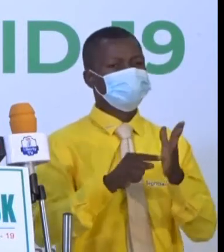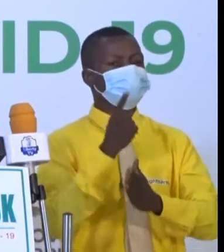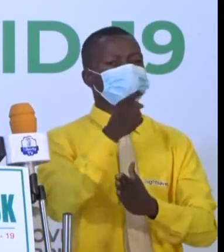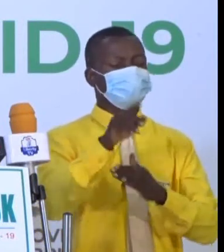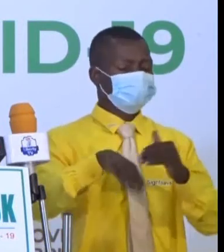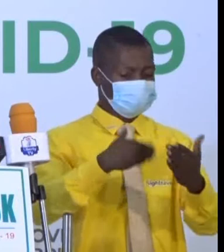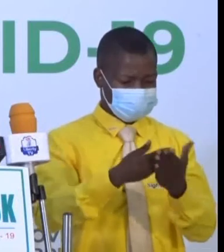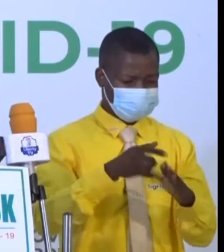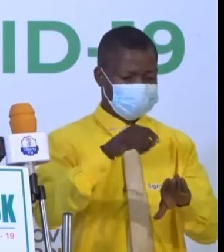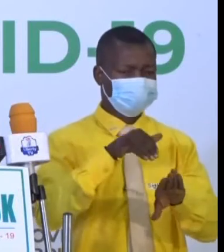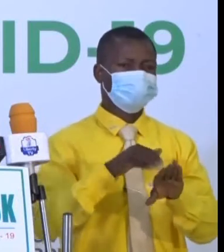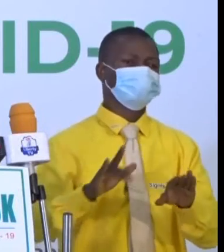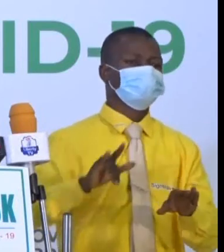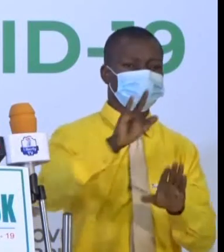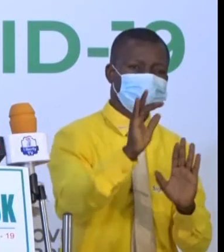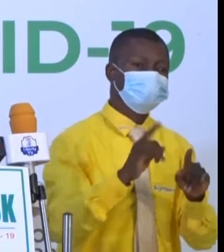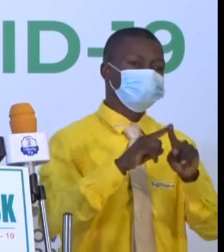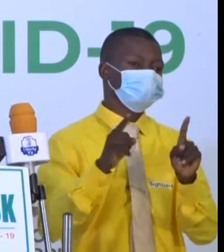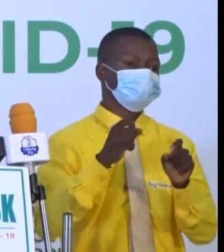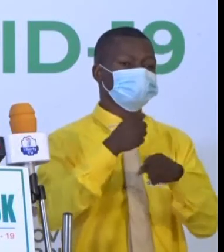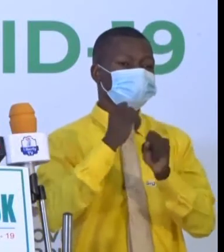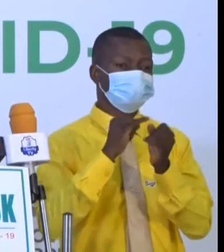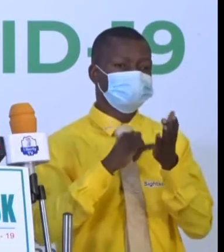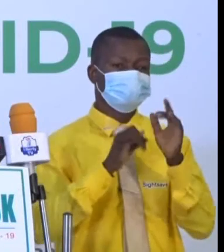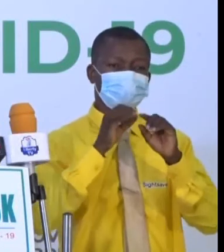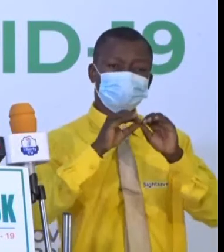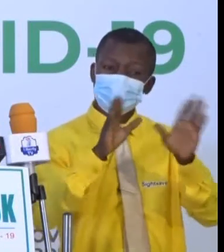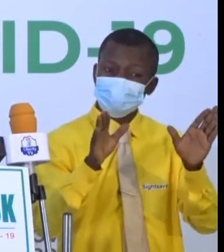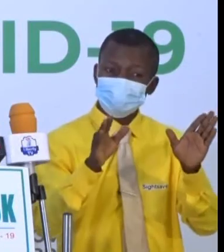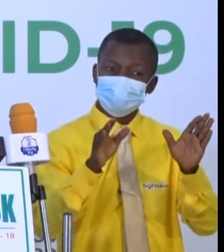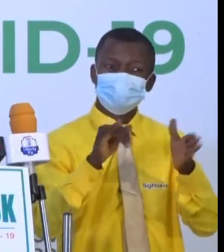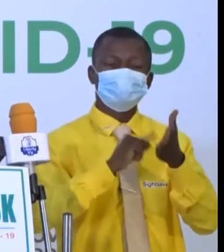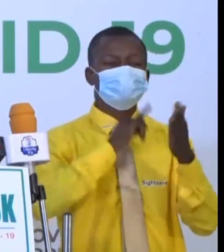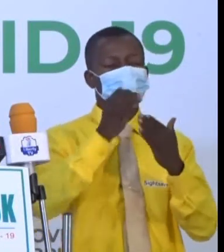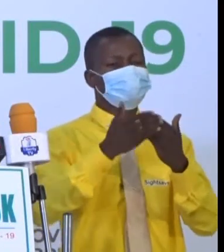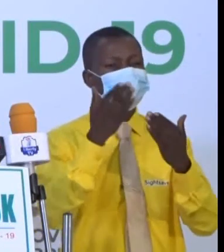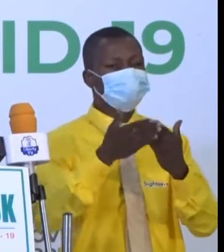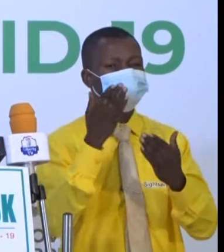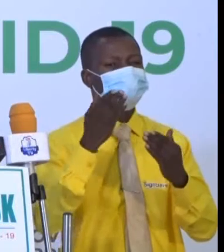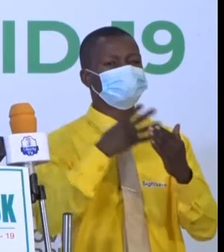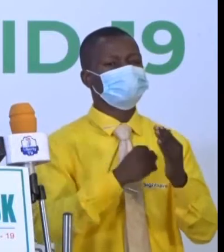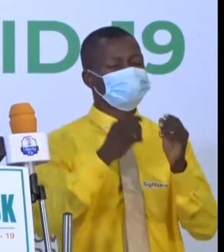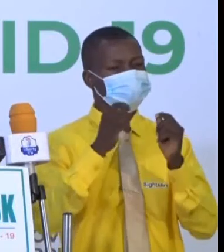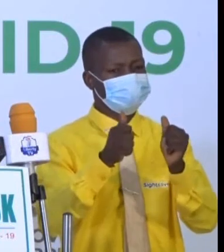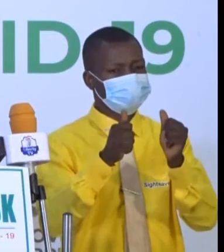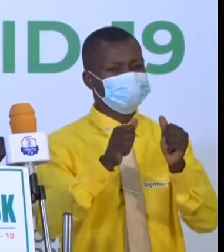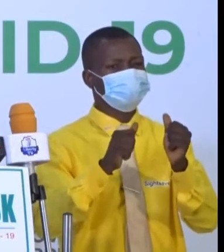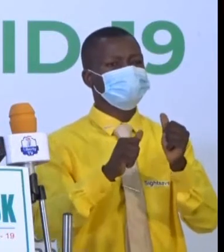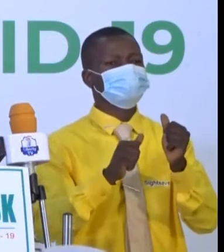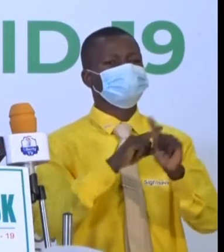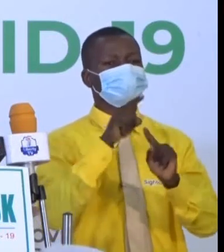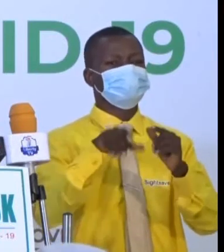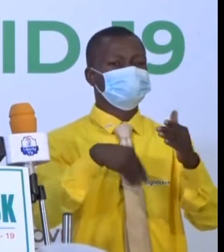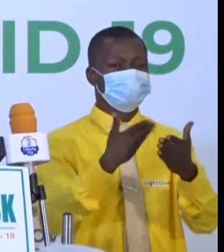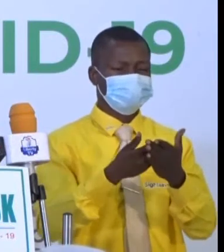However, just to make it clear, it is much faster for you when you arrive Nigeria if you